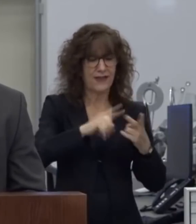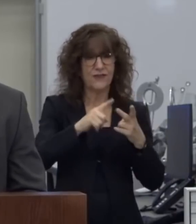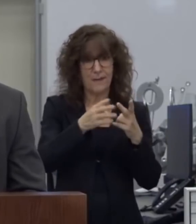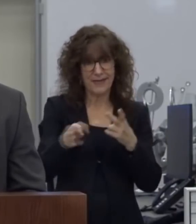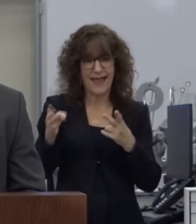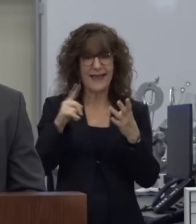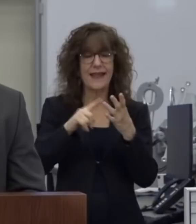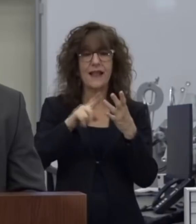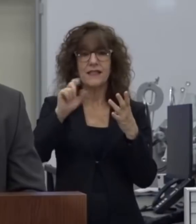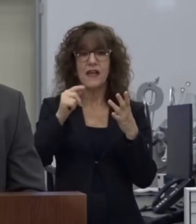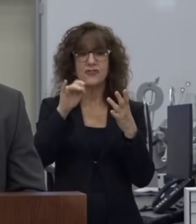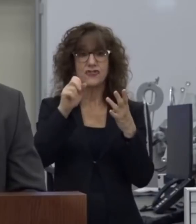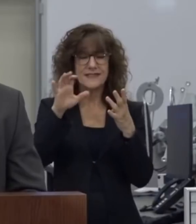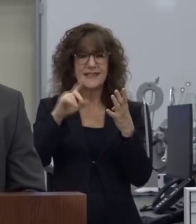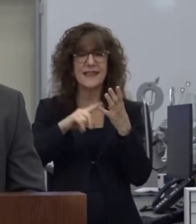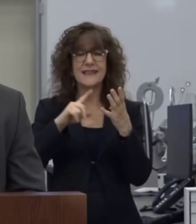planning, logistics,